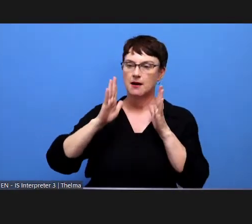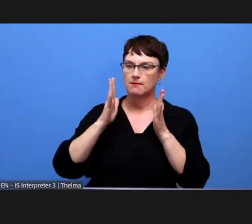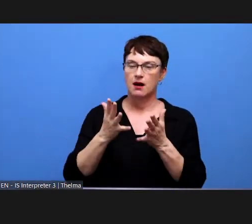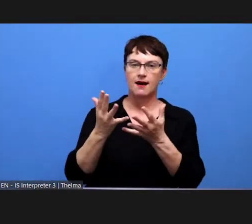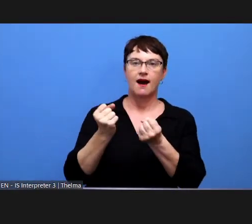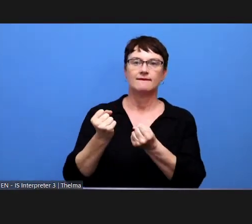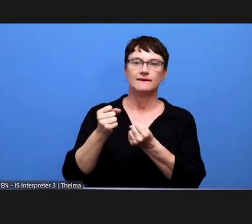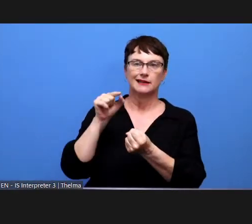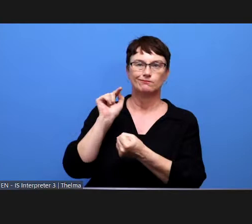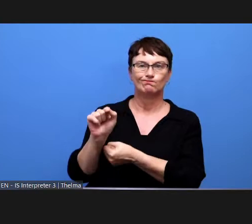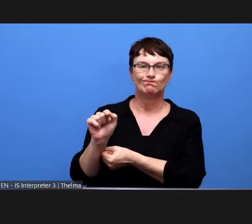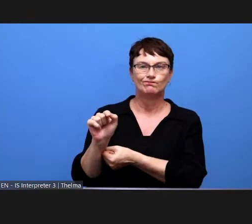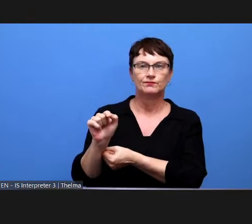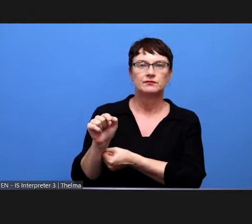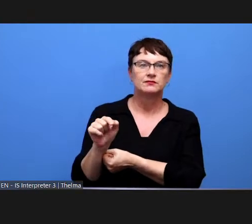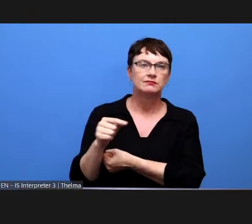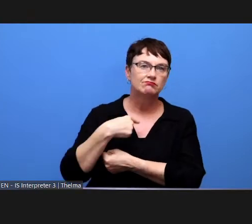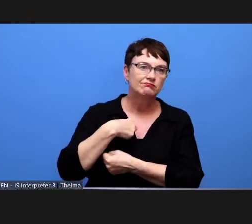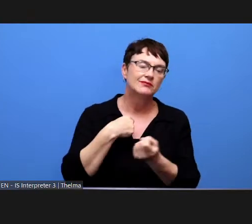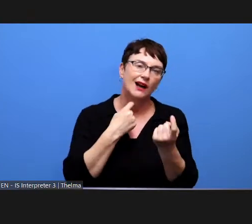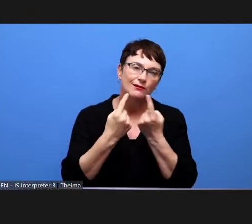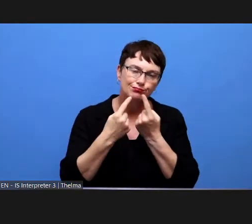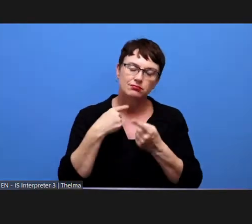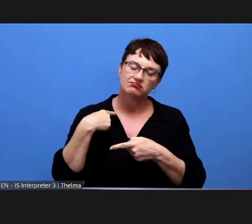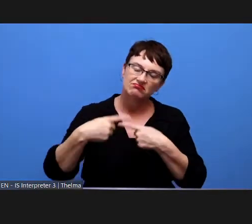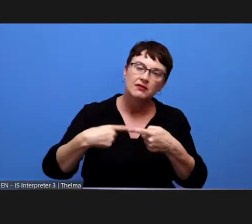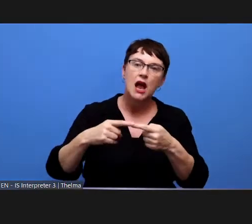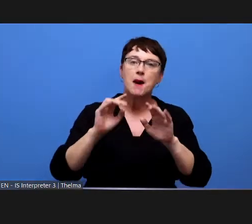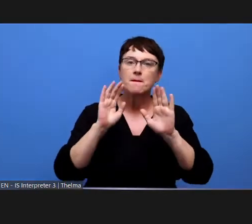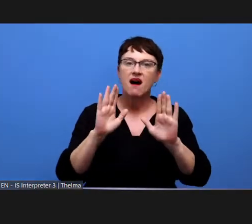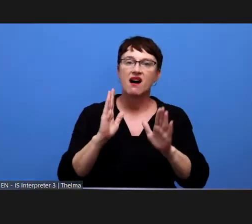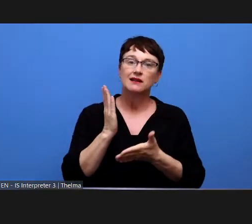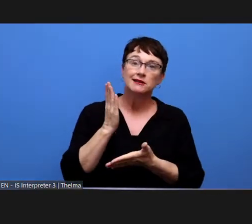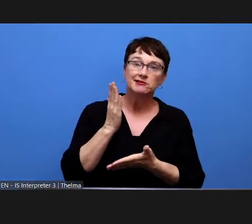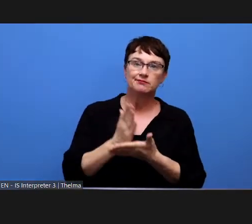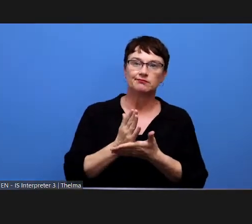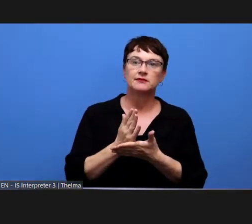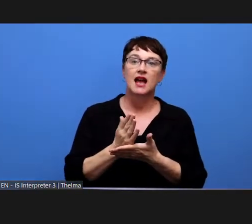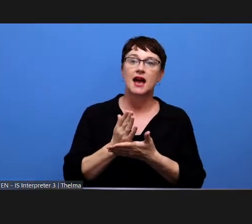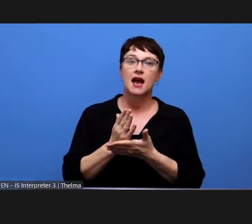be able to deliver as one. Thank you, Chair.